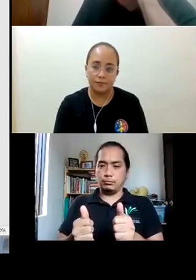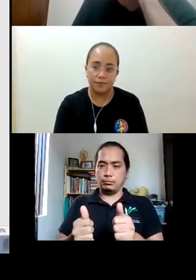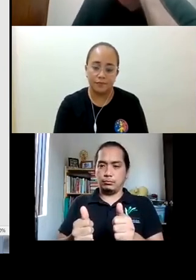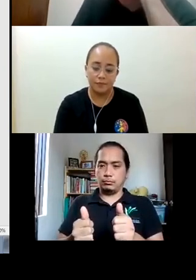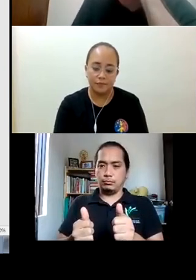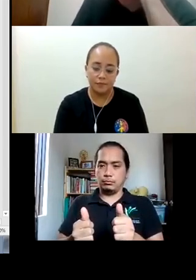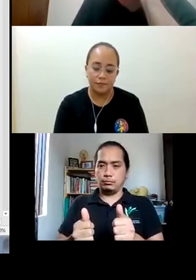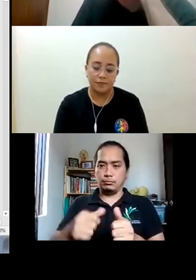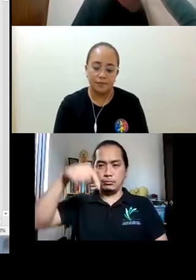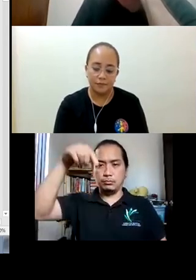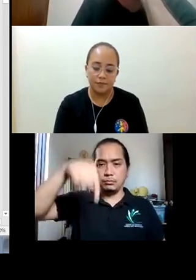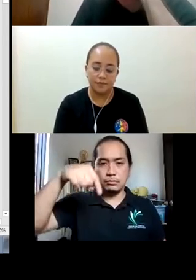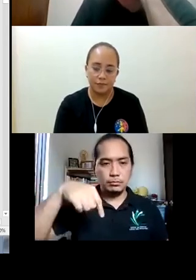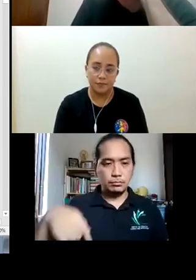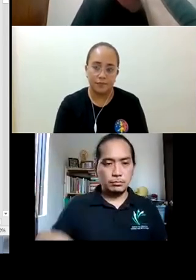Right.